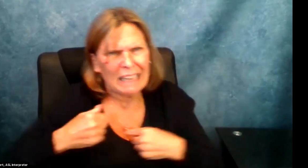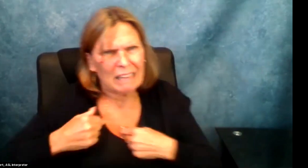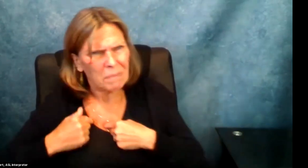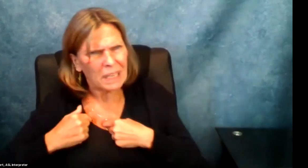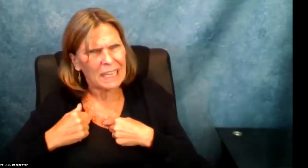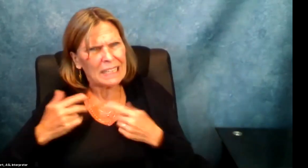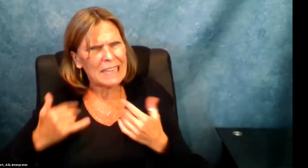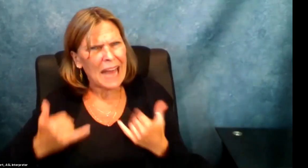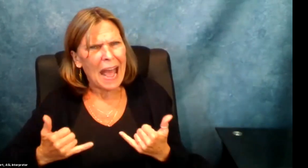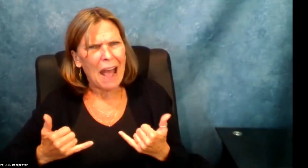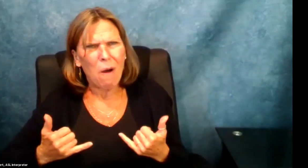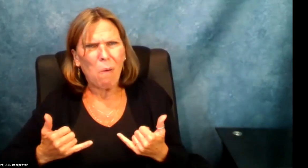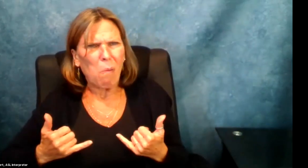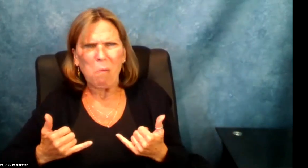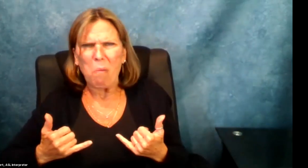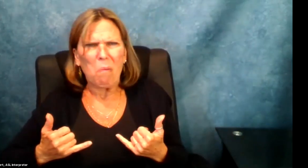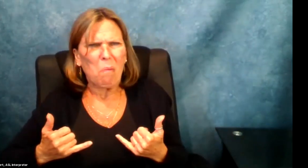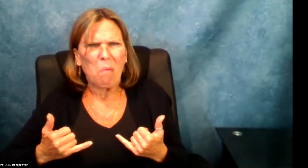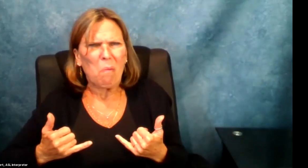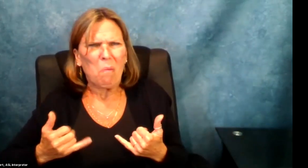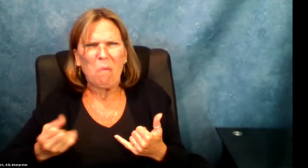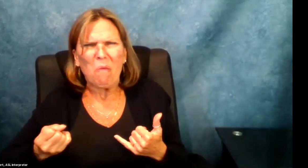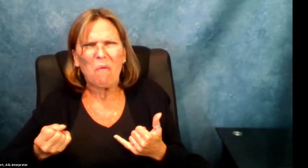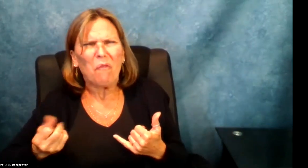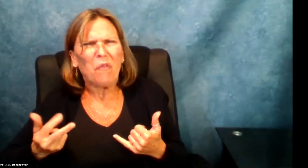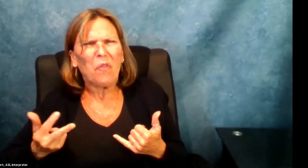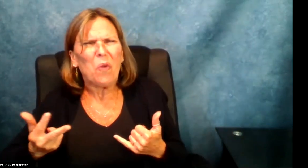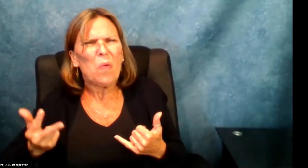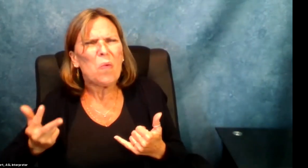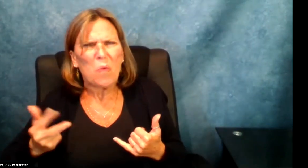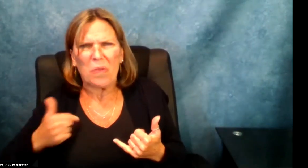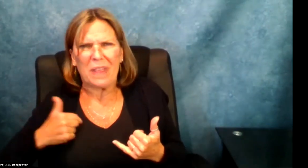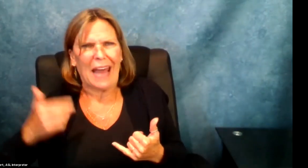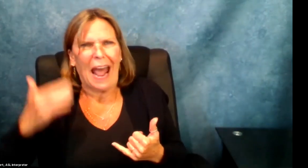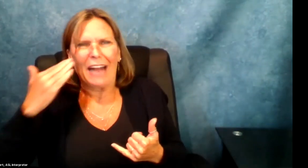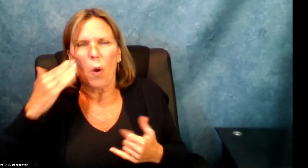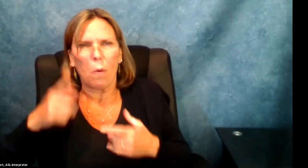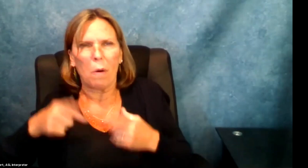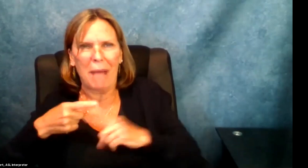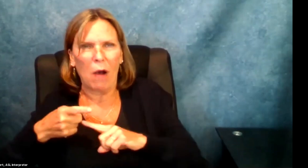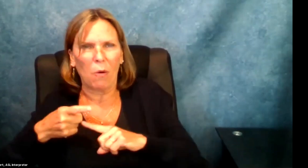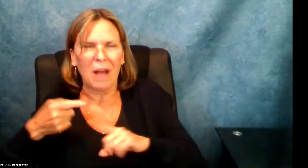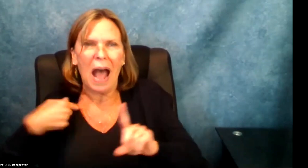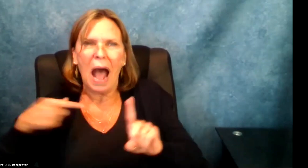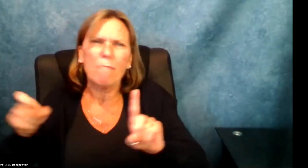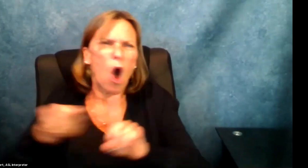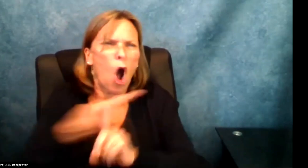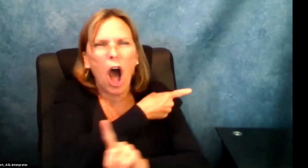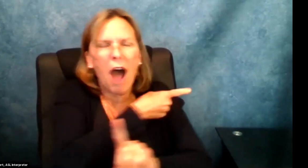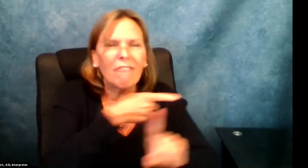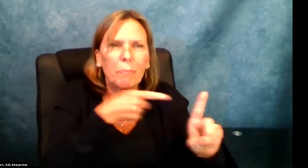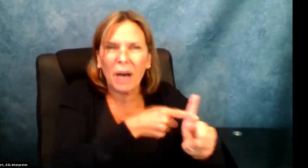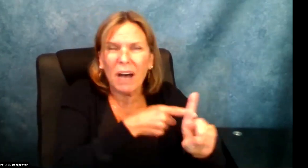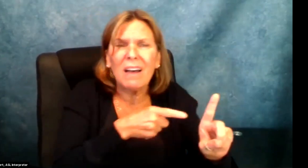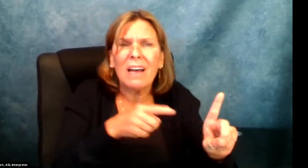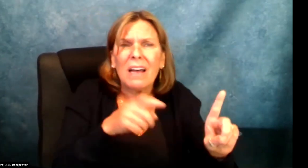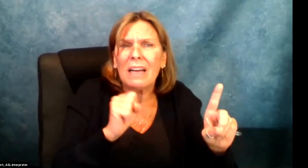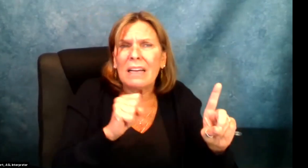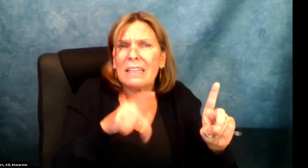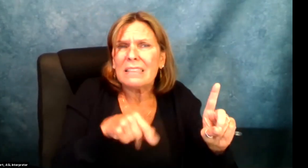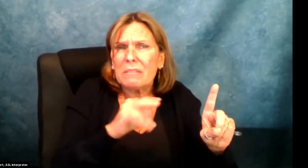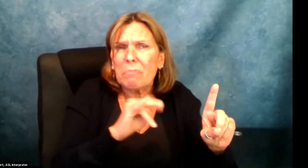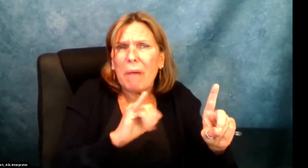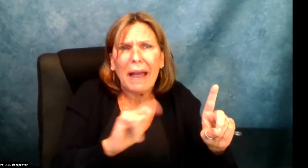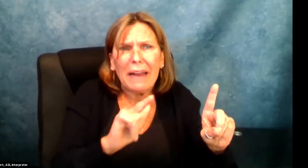were present just a few decades earlier. So, one off on a tangent there, but my point there was to say that